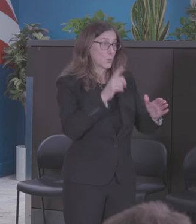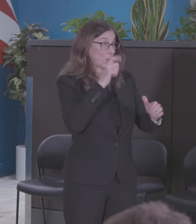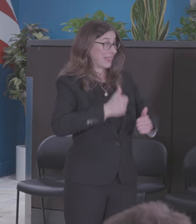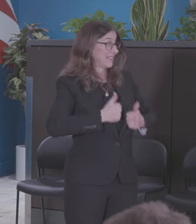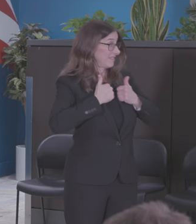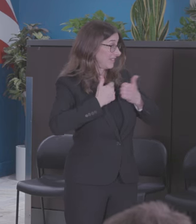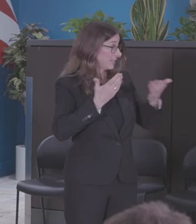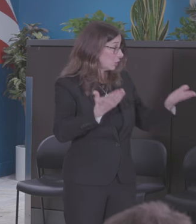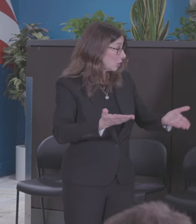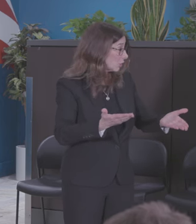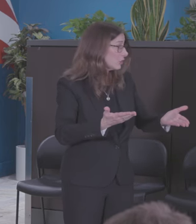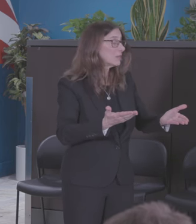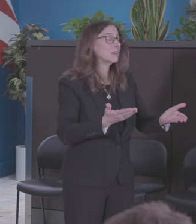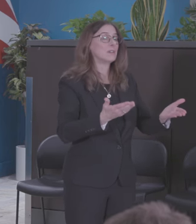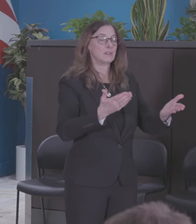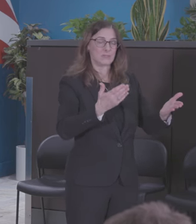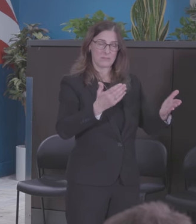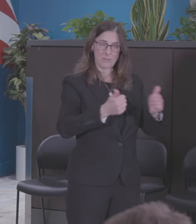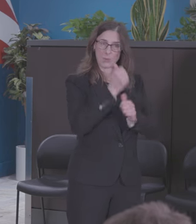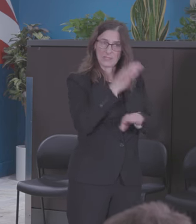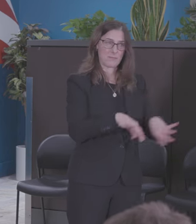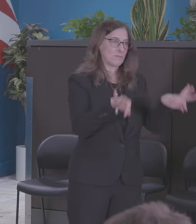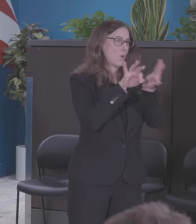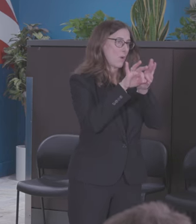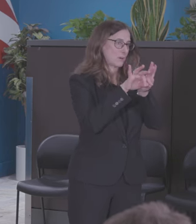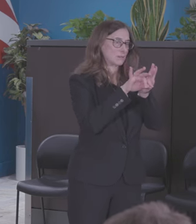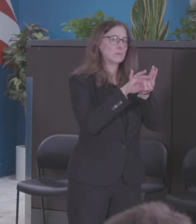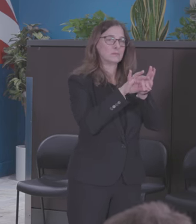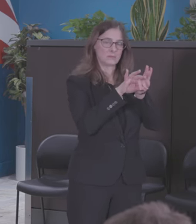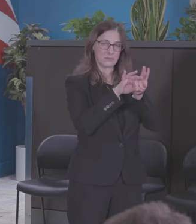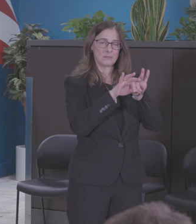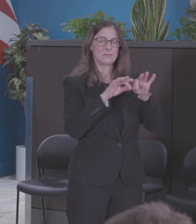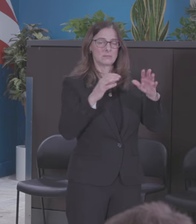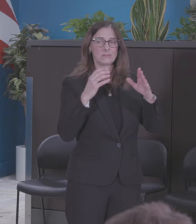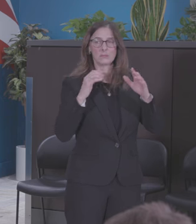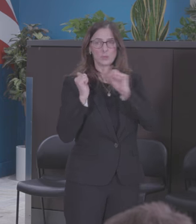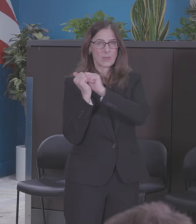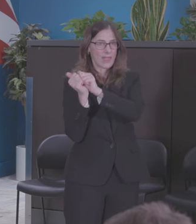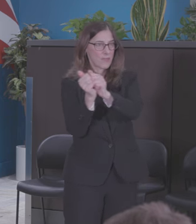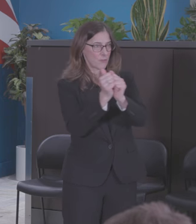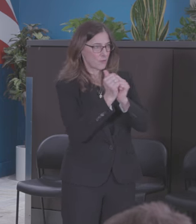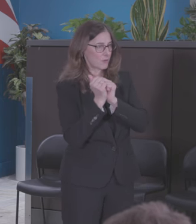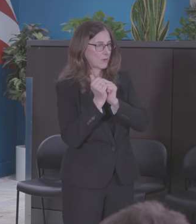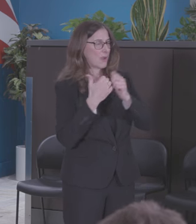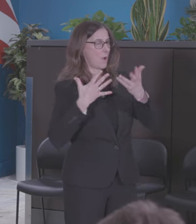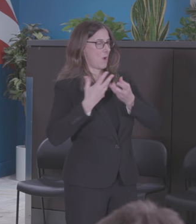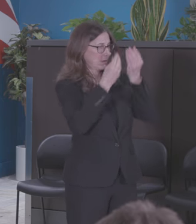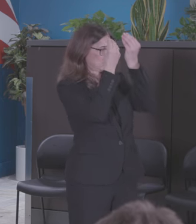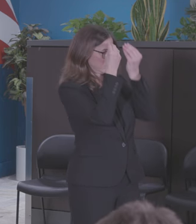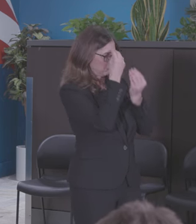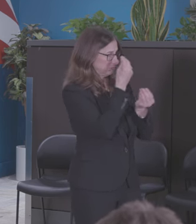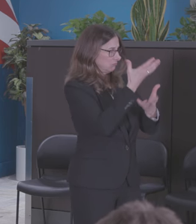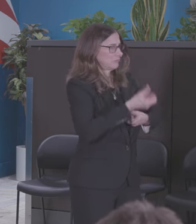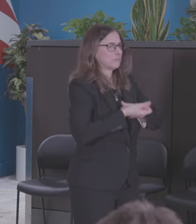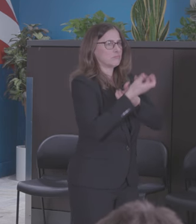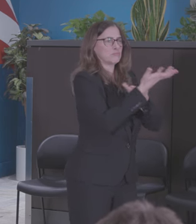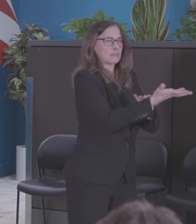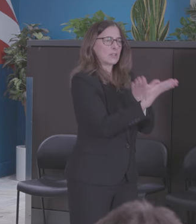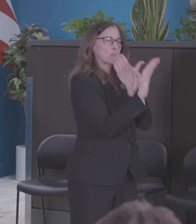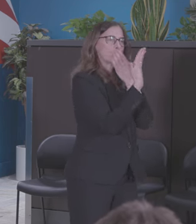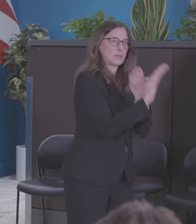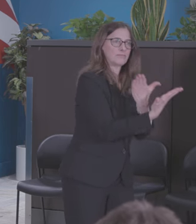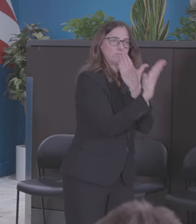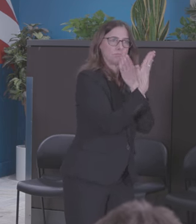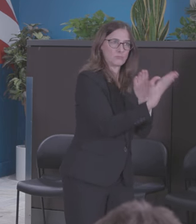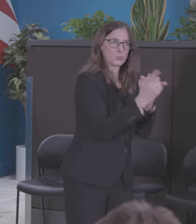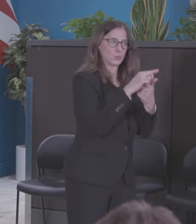want to welcome all of you here and want to convey our collective gratitude for your leadership and support of those who have served.